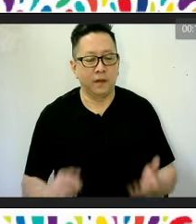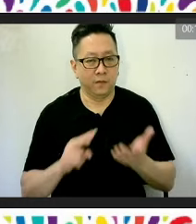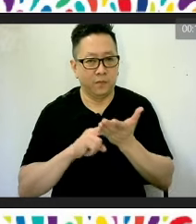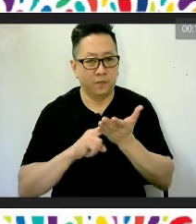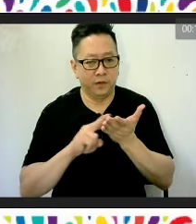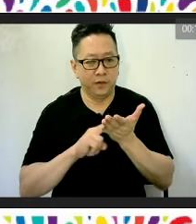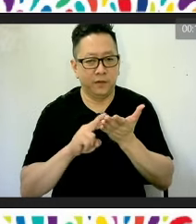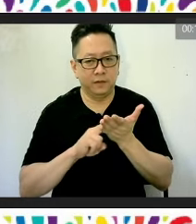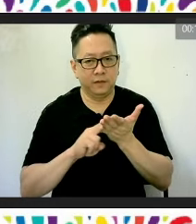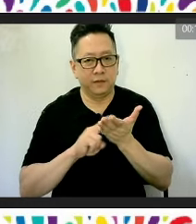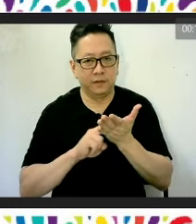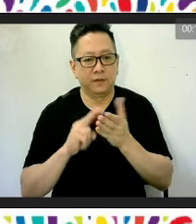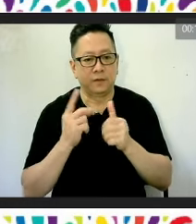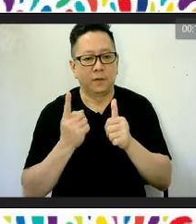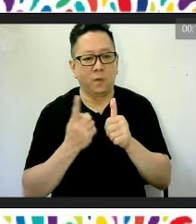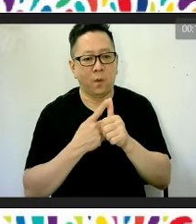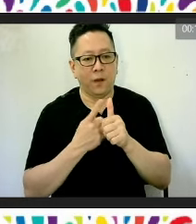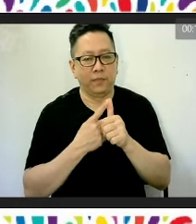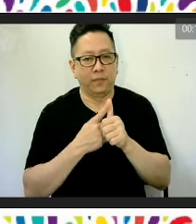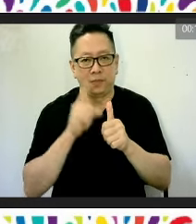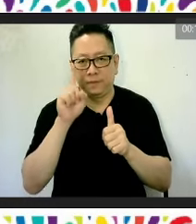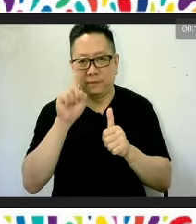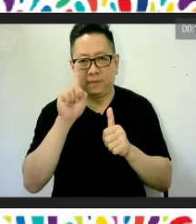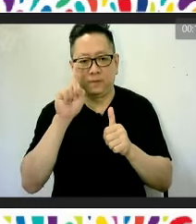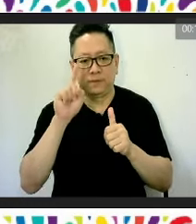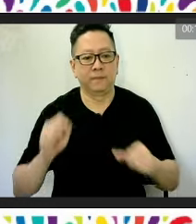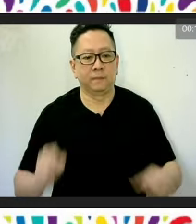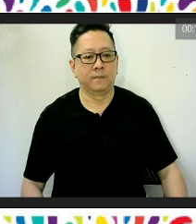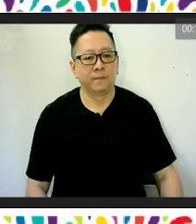Okay. Reading one.